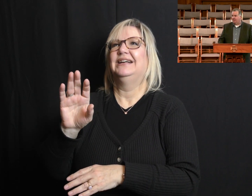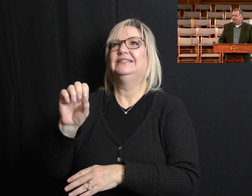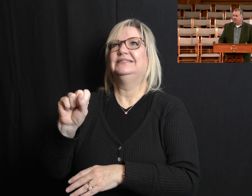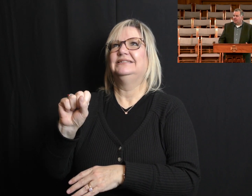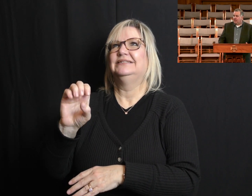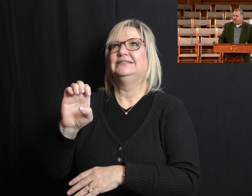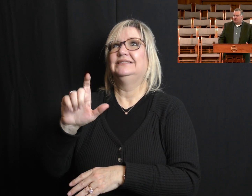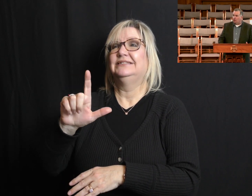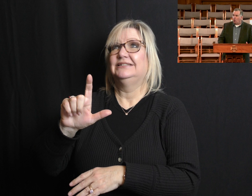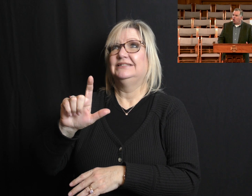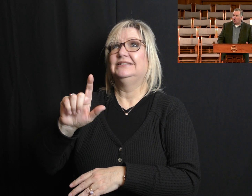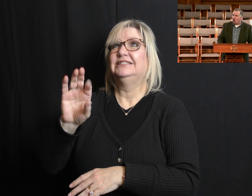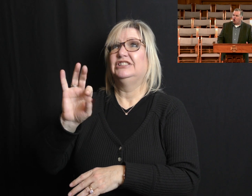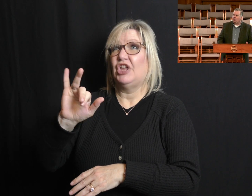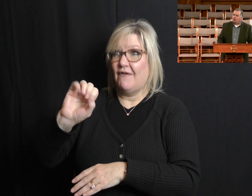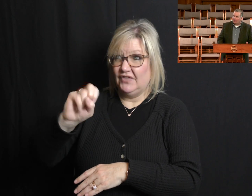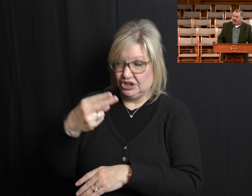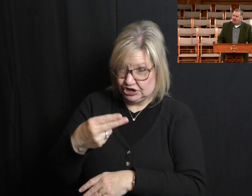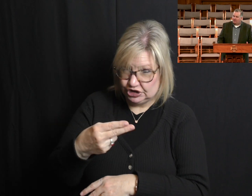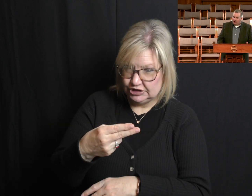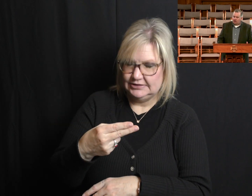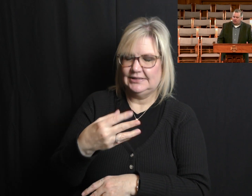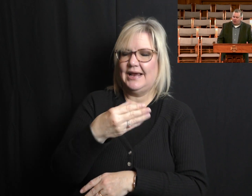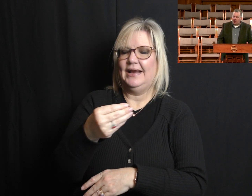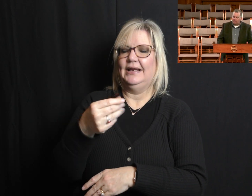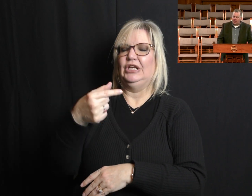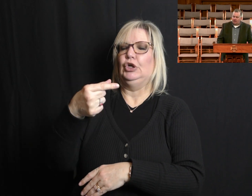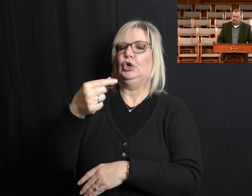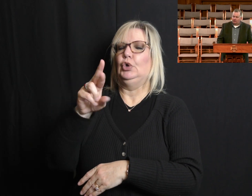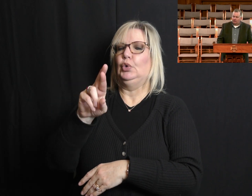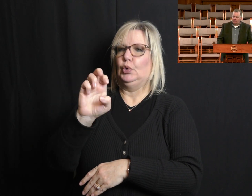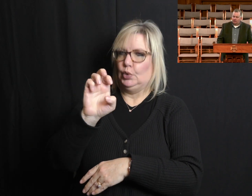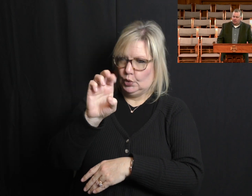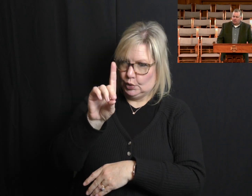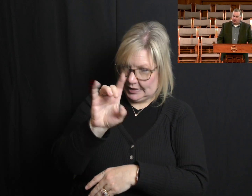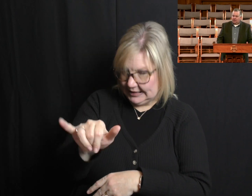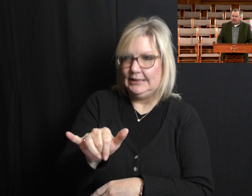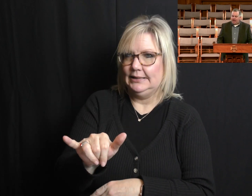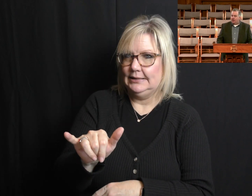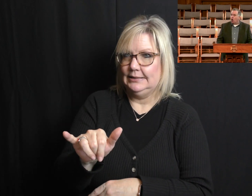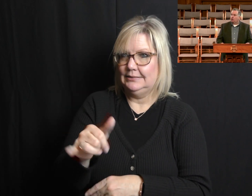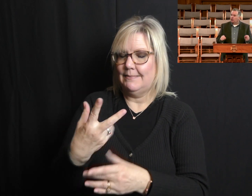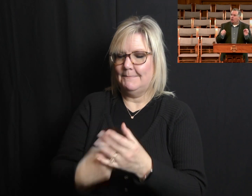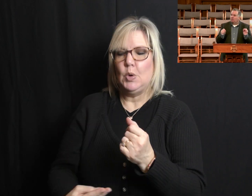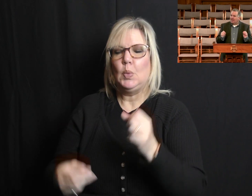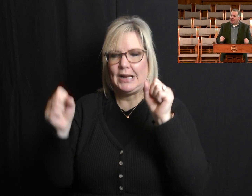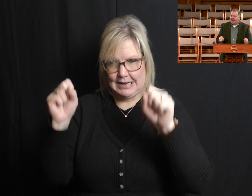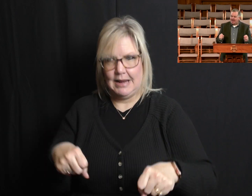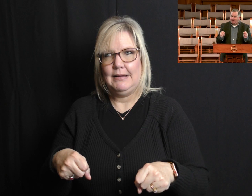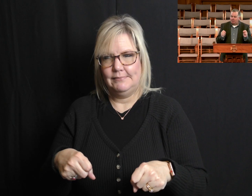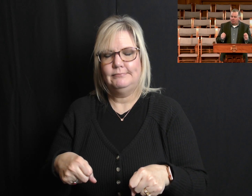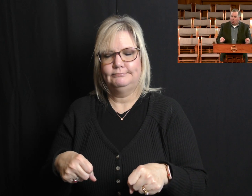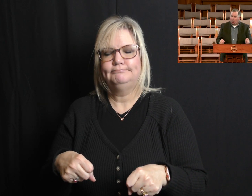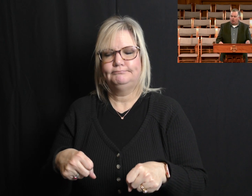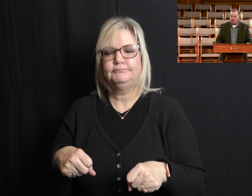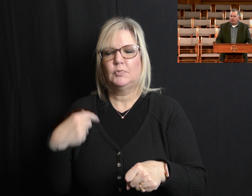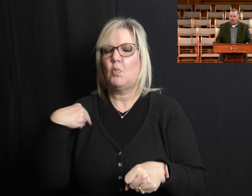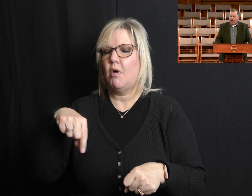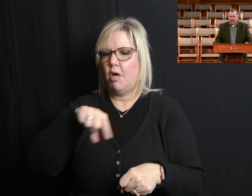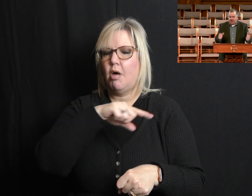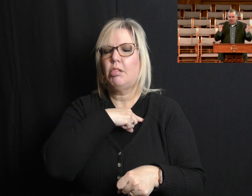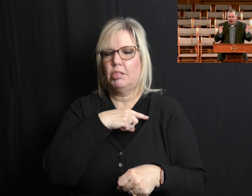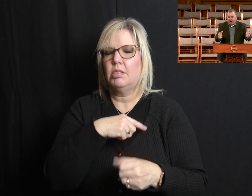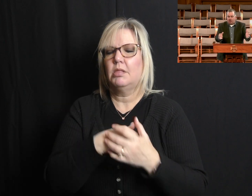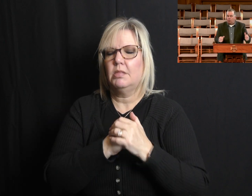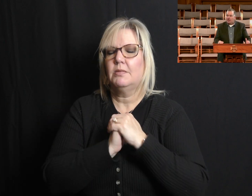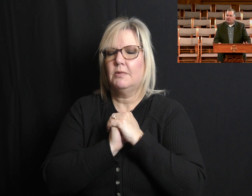life is to work hard to provide first for ourselves, to get or to obtain more.